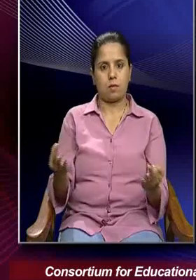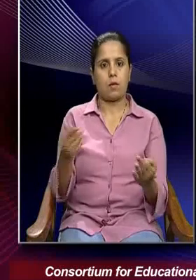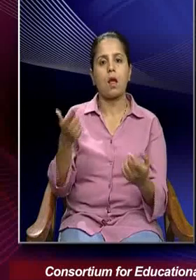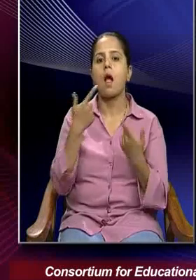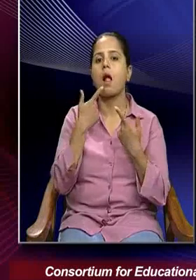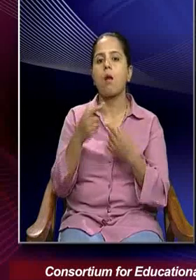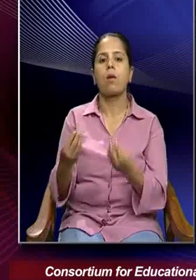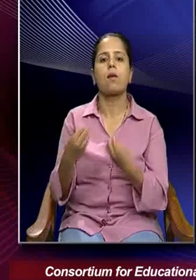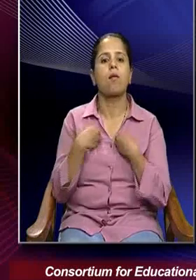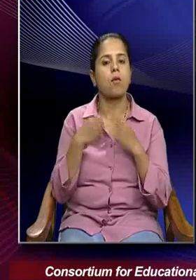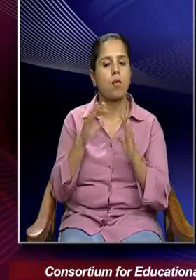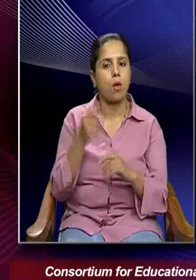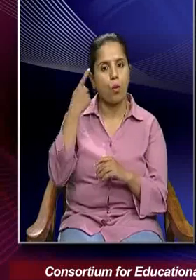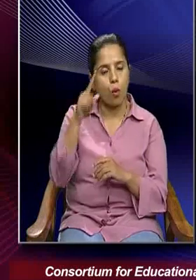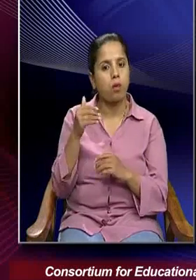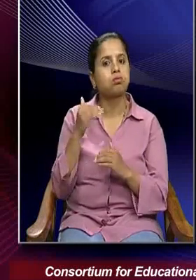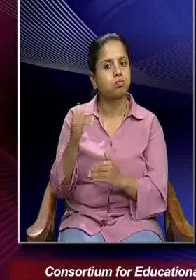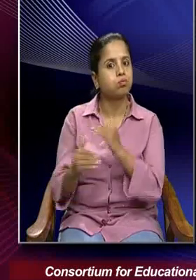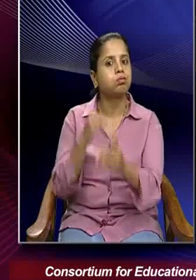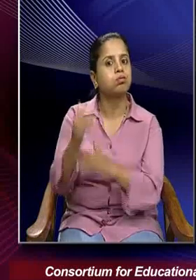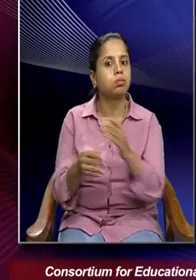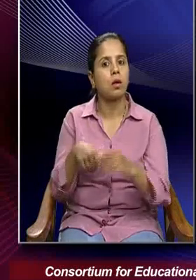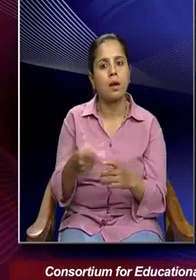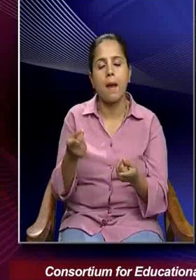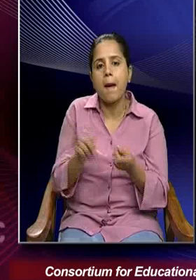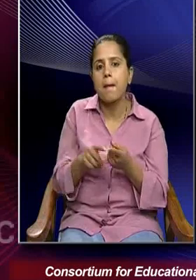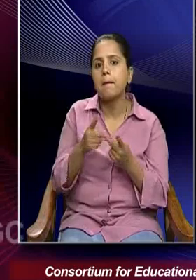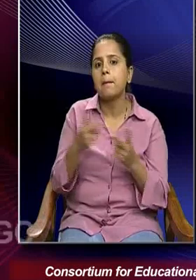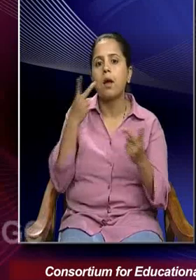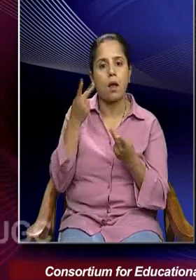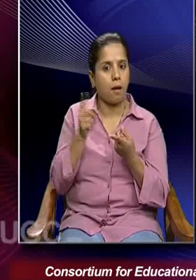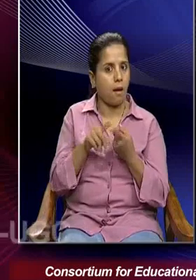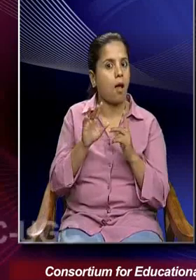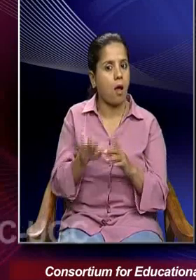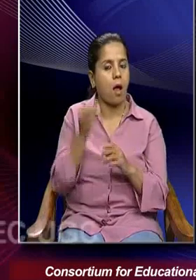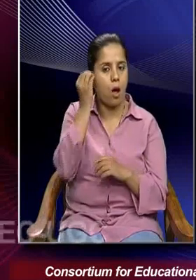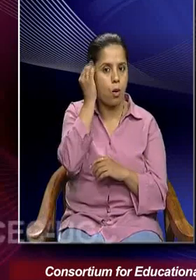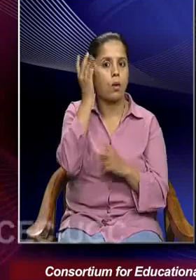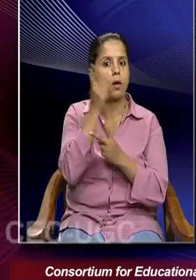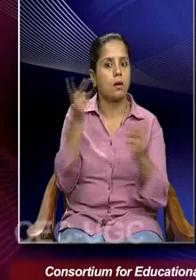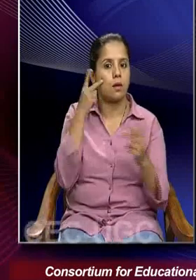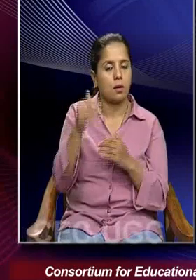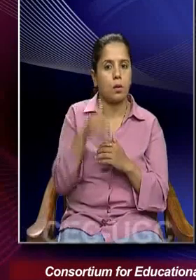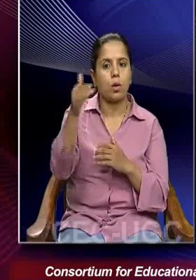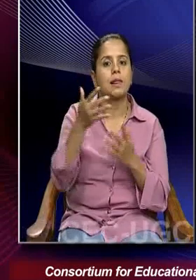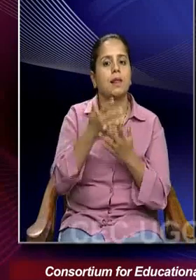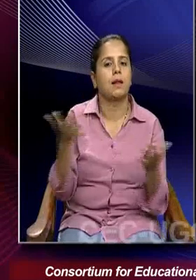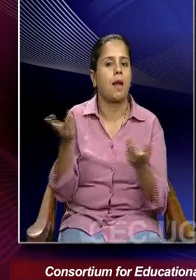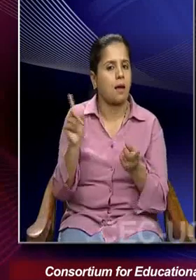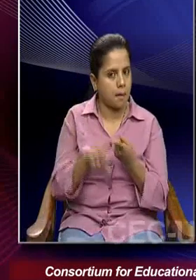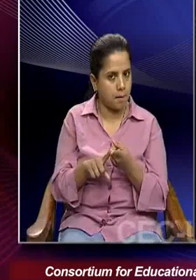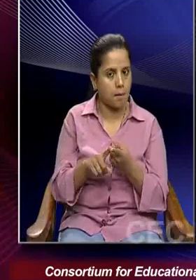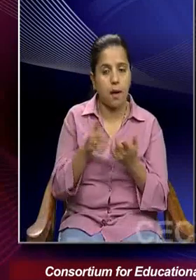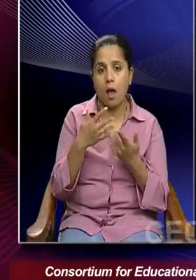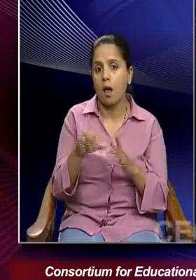allows for a constant stream of impressions and awareness towards the object